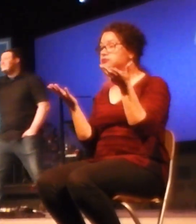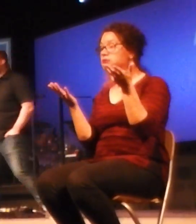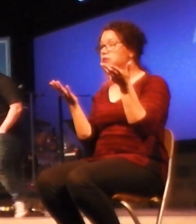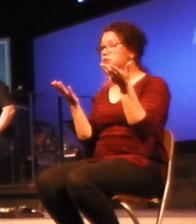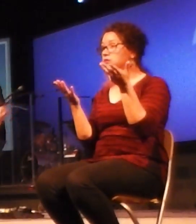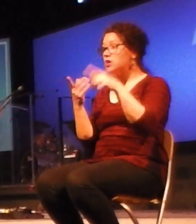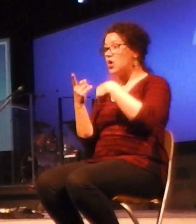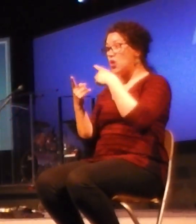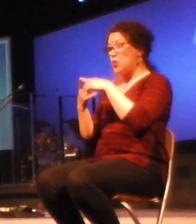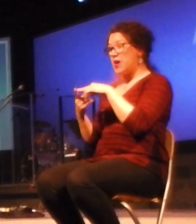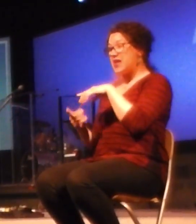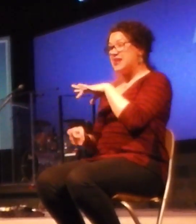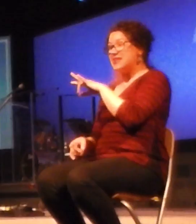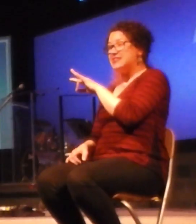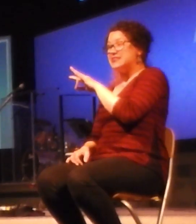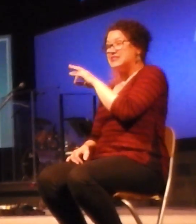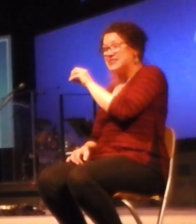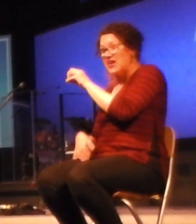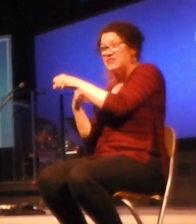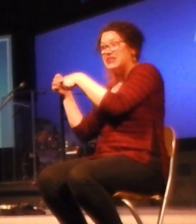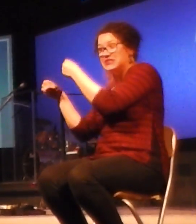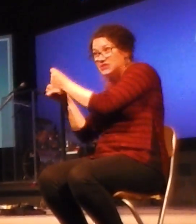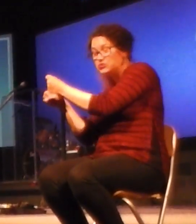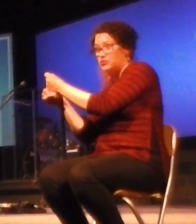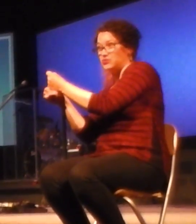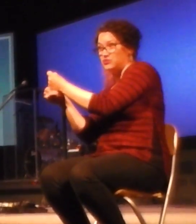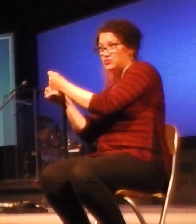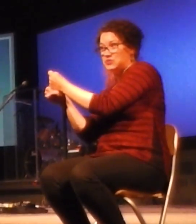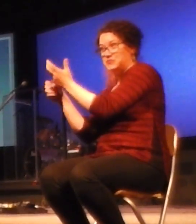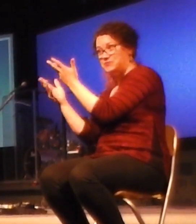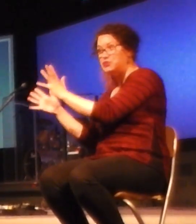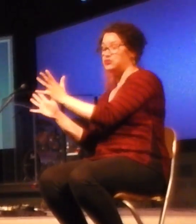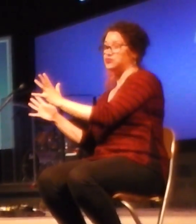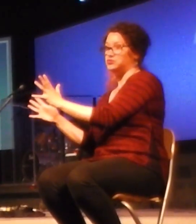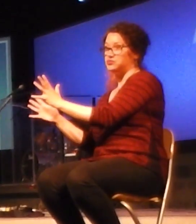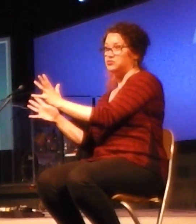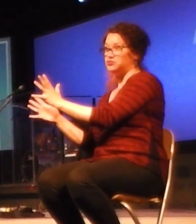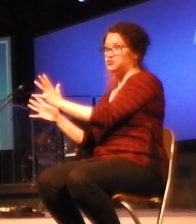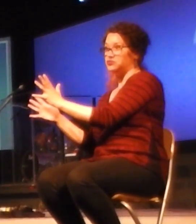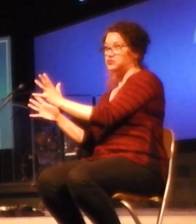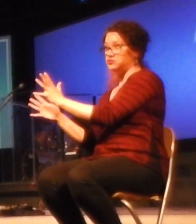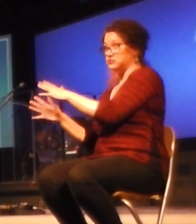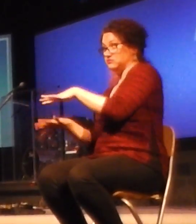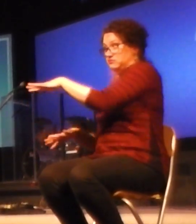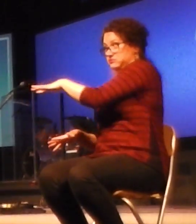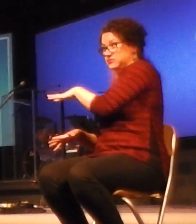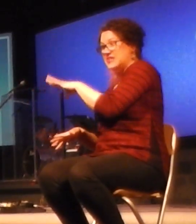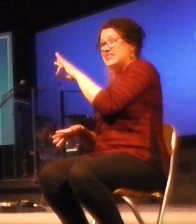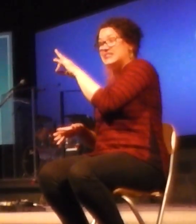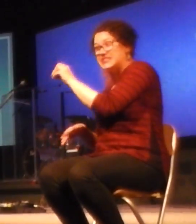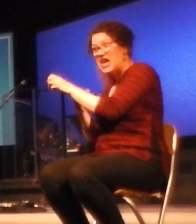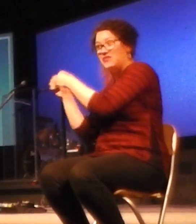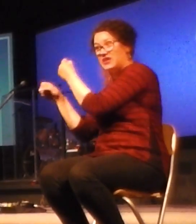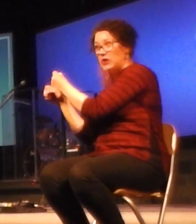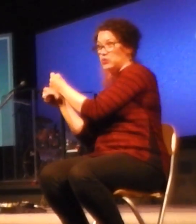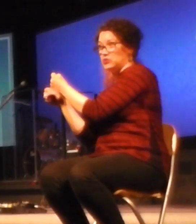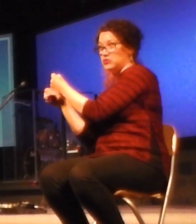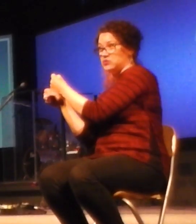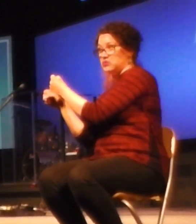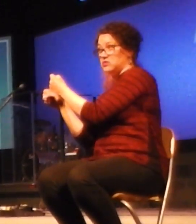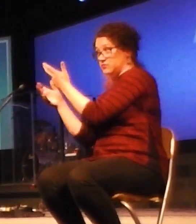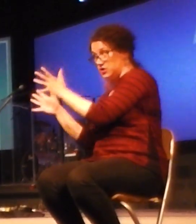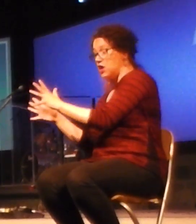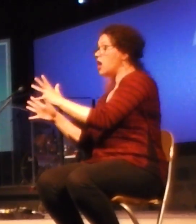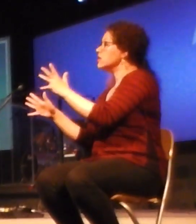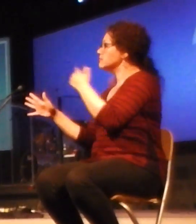When 70 years are completed for Babylon, 70 years, I will